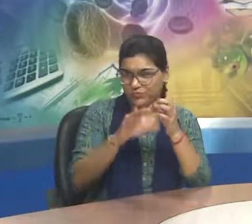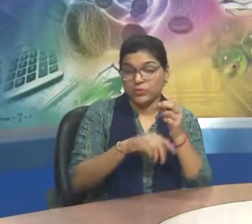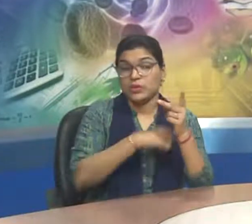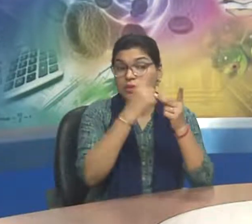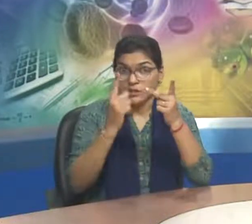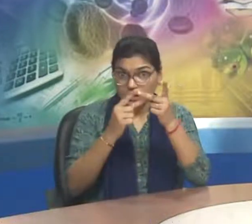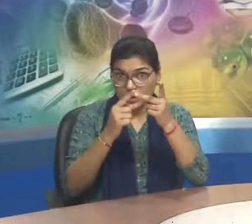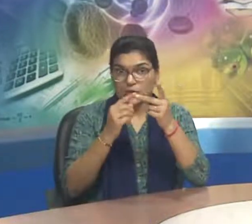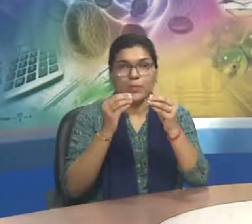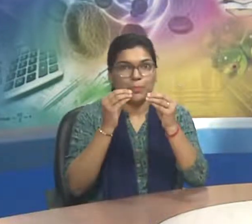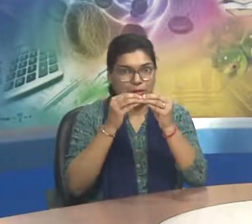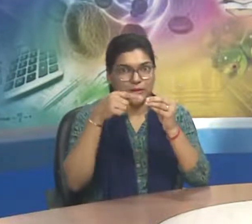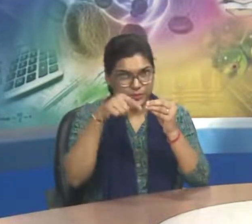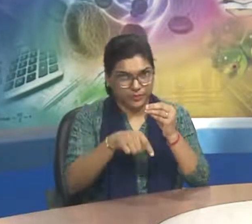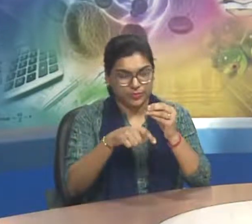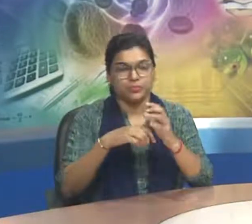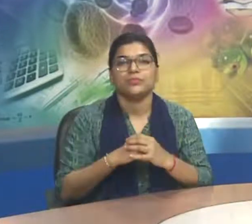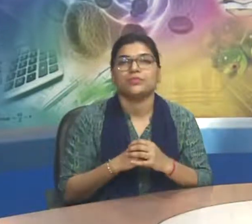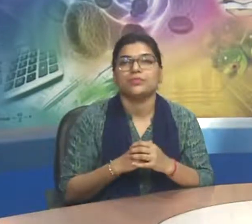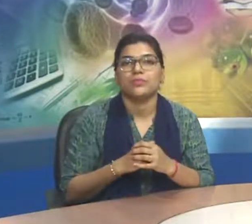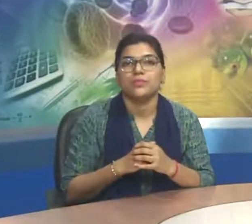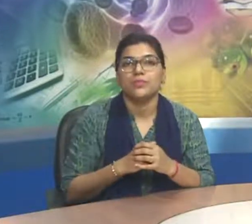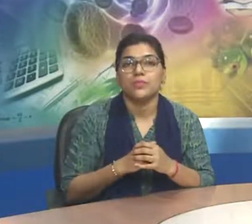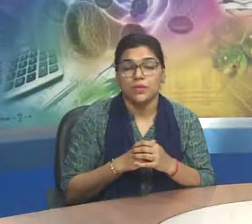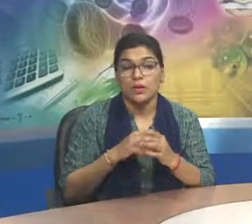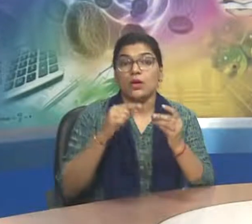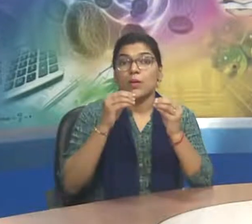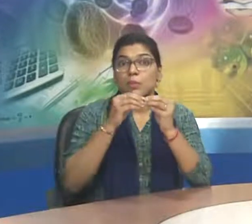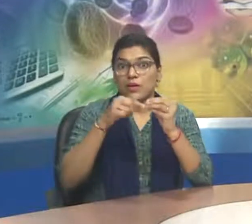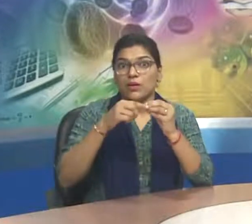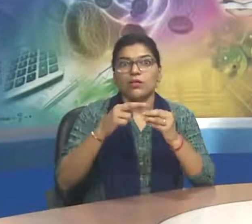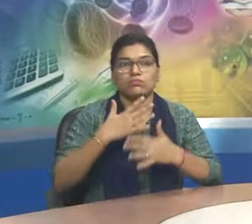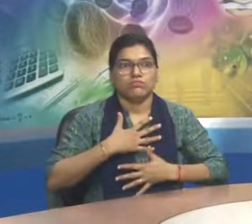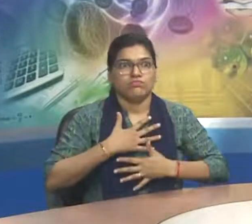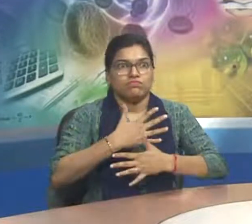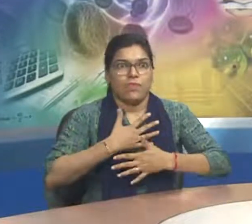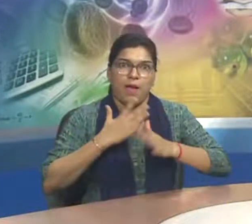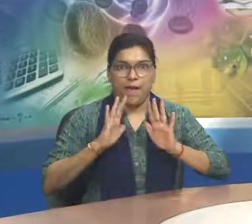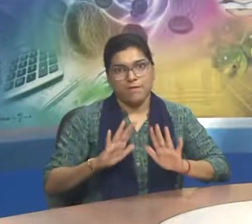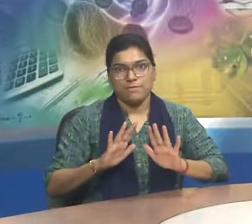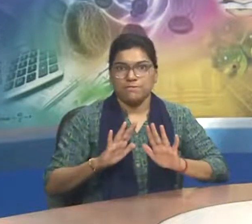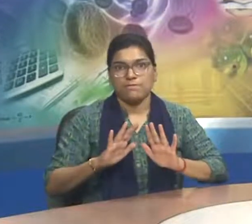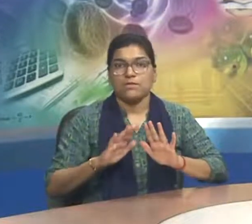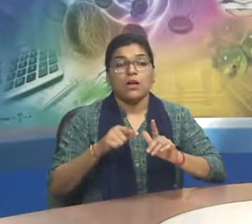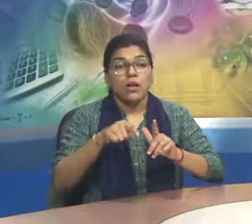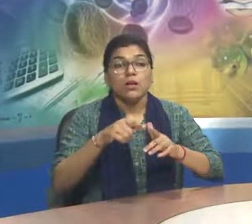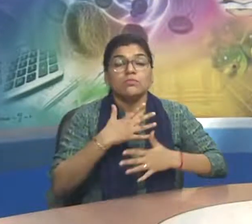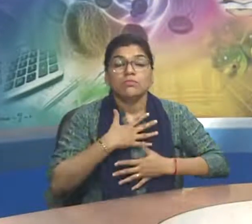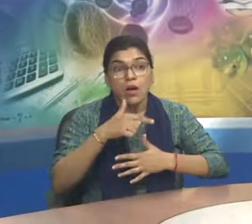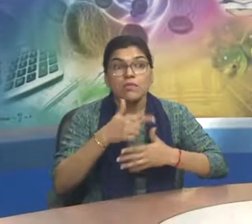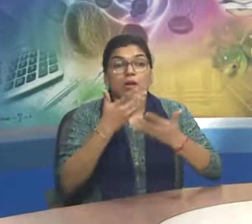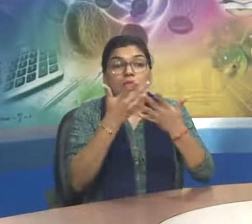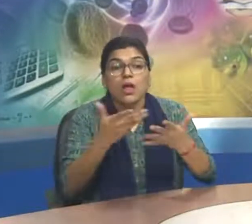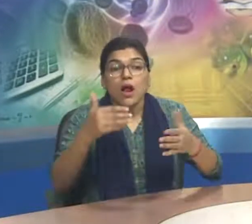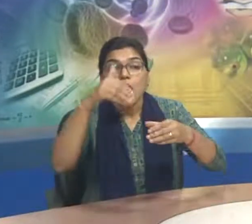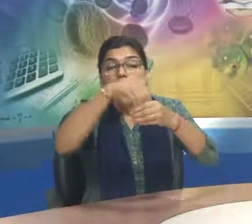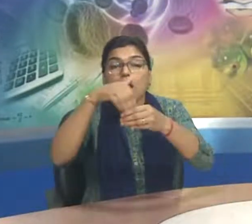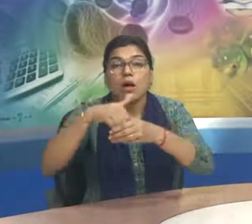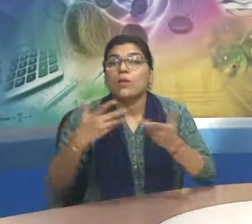We have understood the abiotic resources. Let us now understand the biotic resources. These